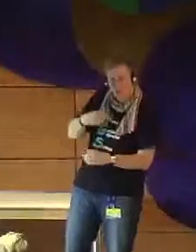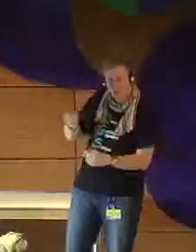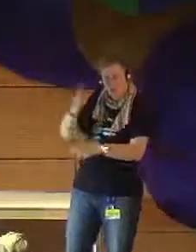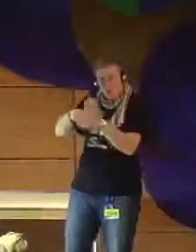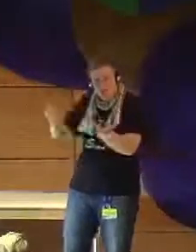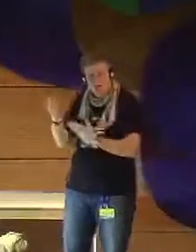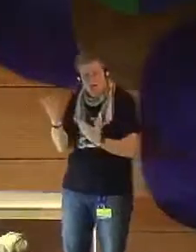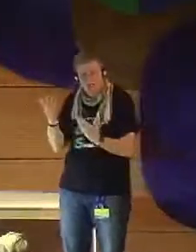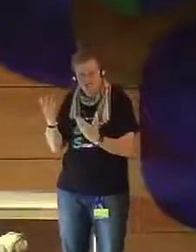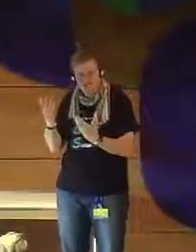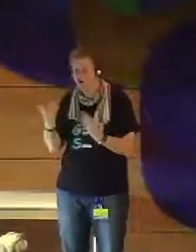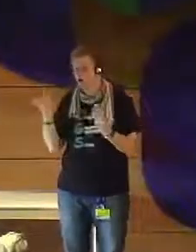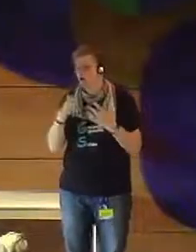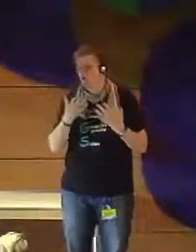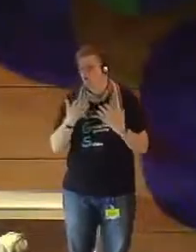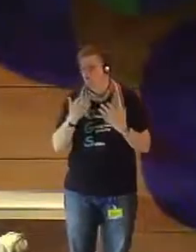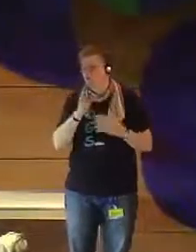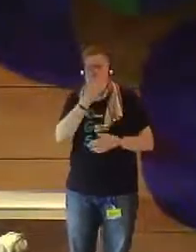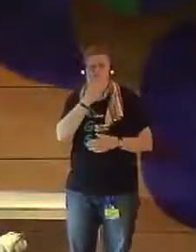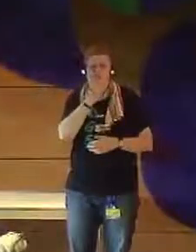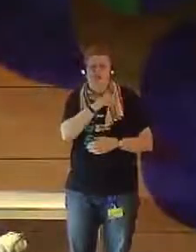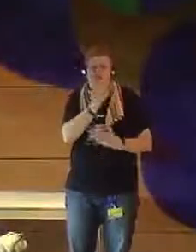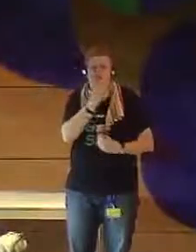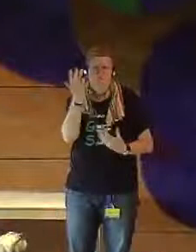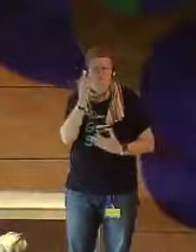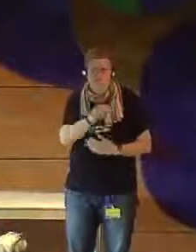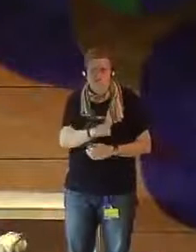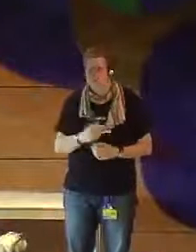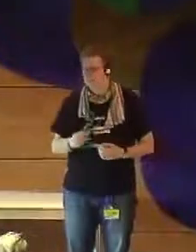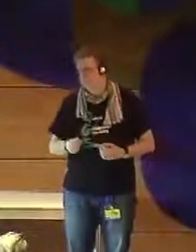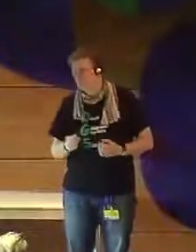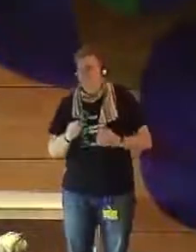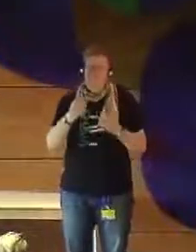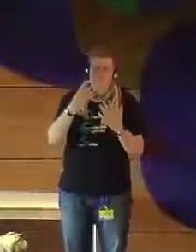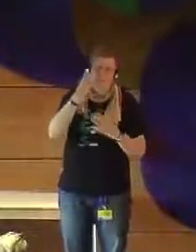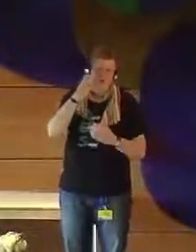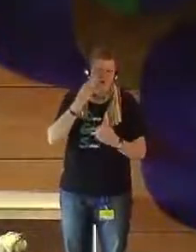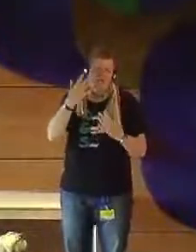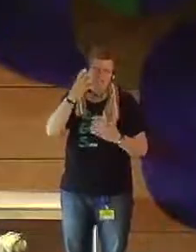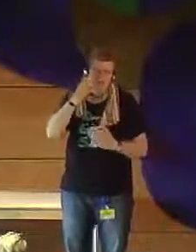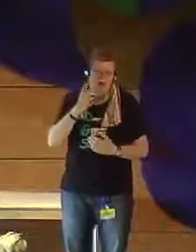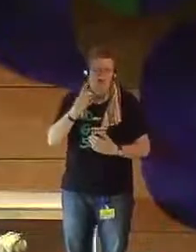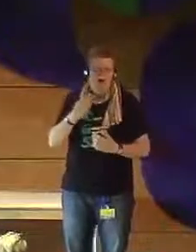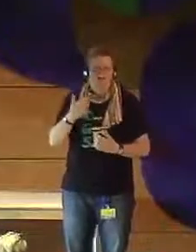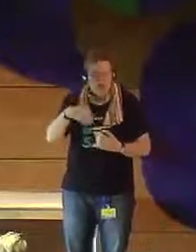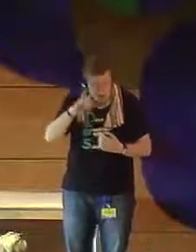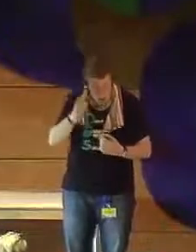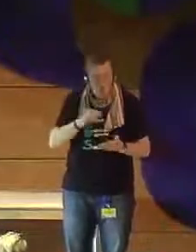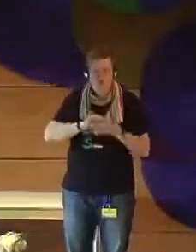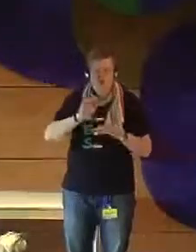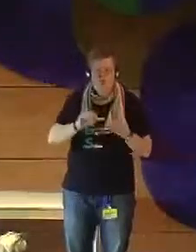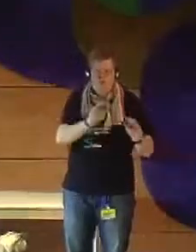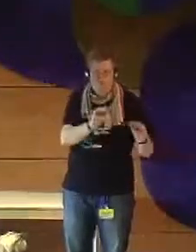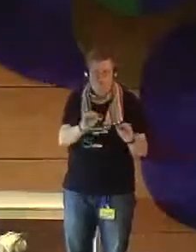age. If you have a child with CHARGE, the information has to be provided in an entirely individualized